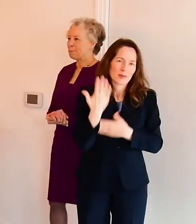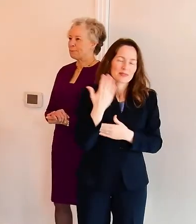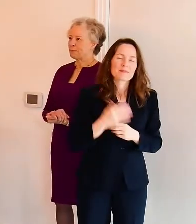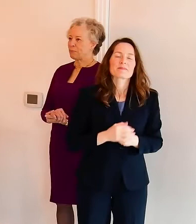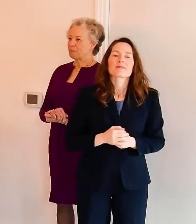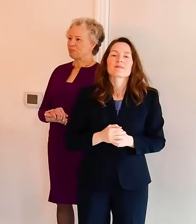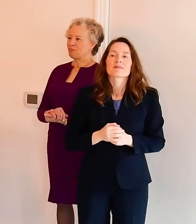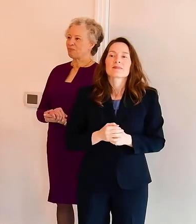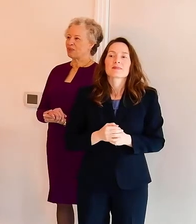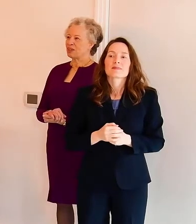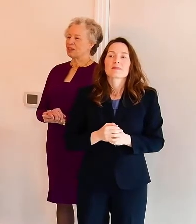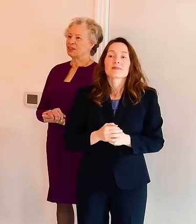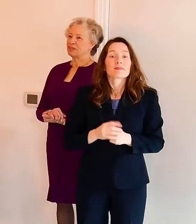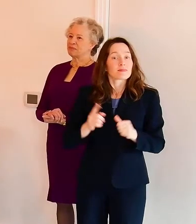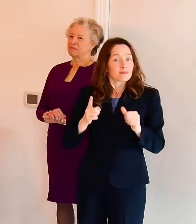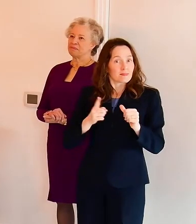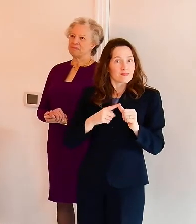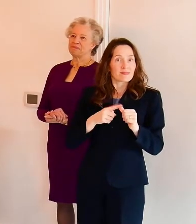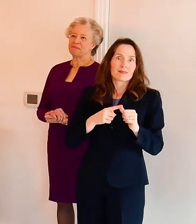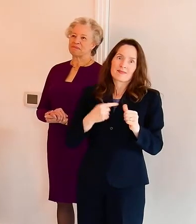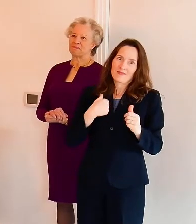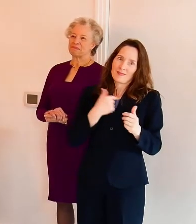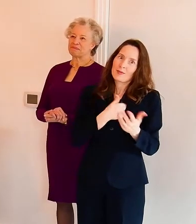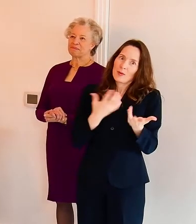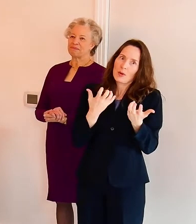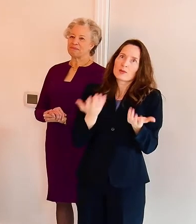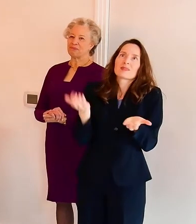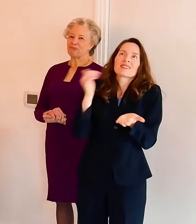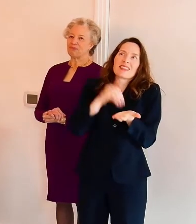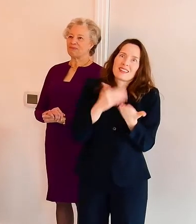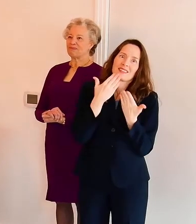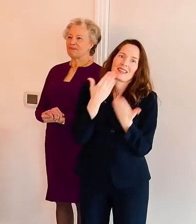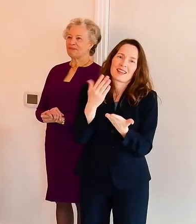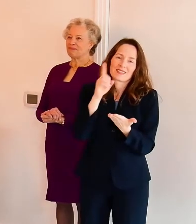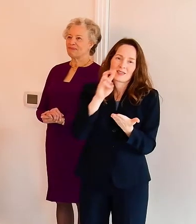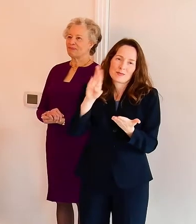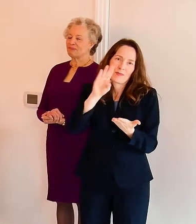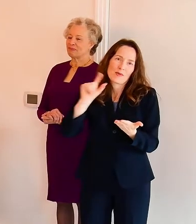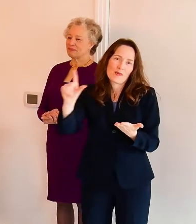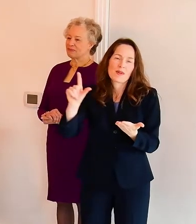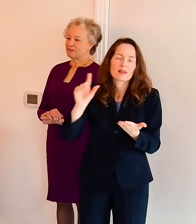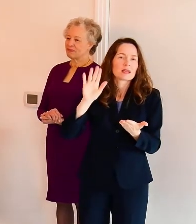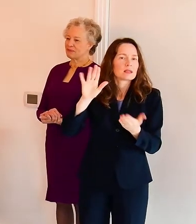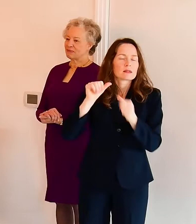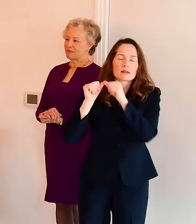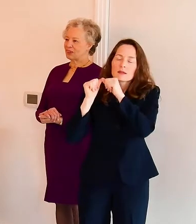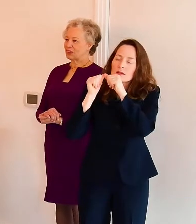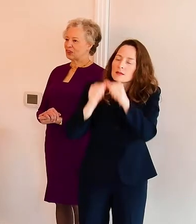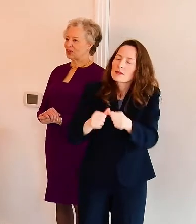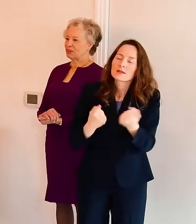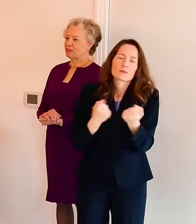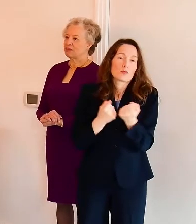First, we once again thank Executive Ball for his steadfast support of Howard County's tourism